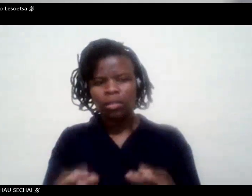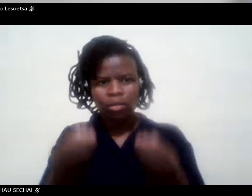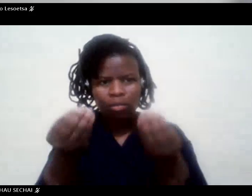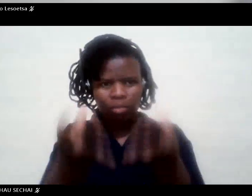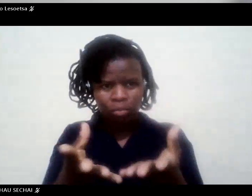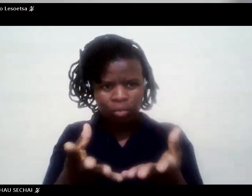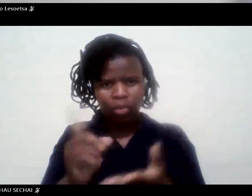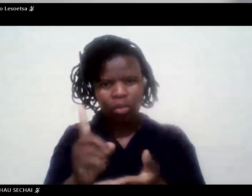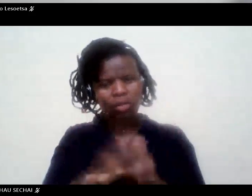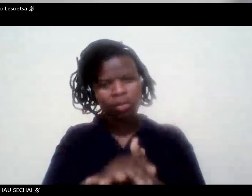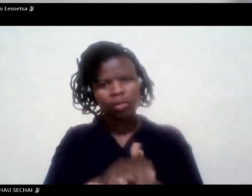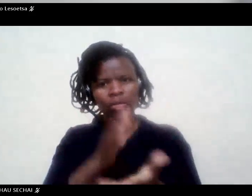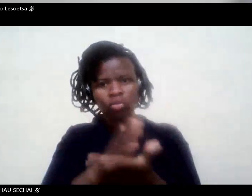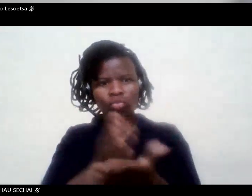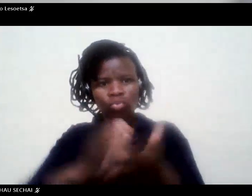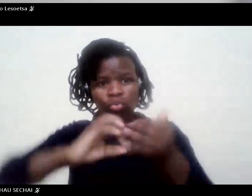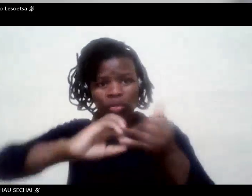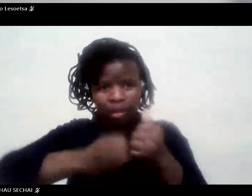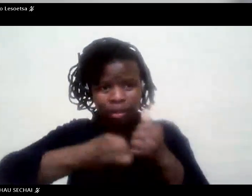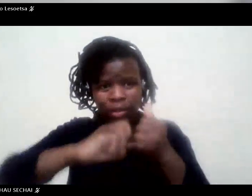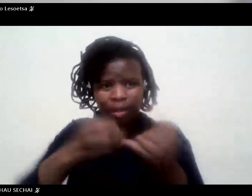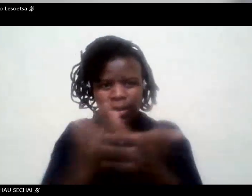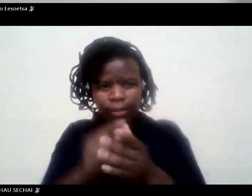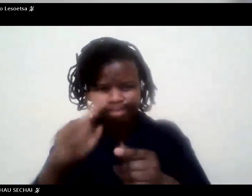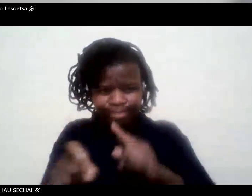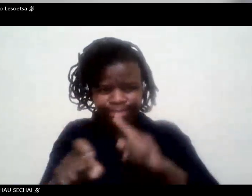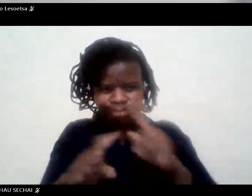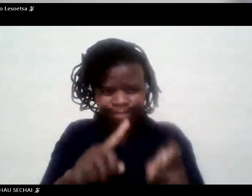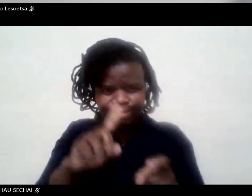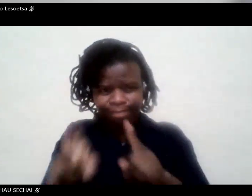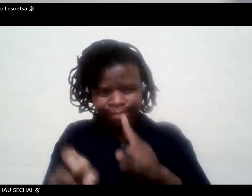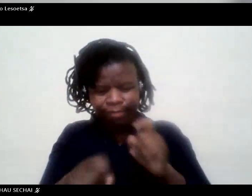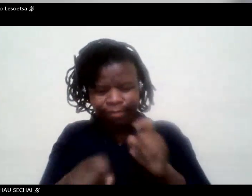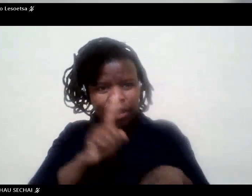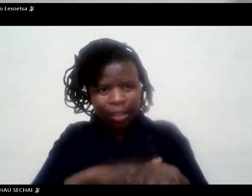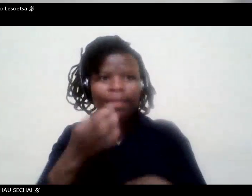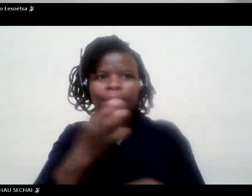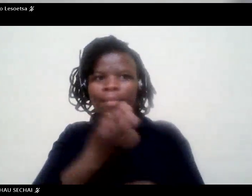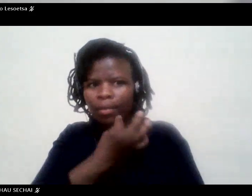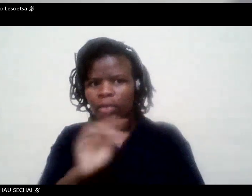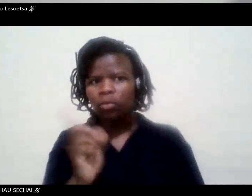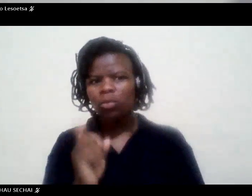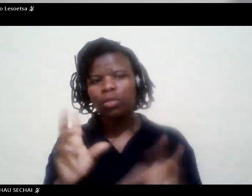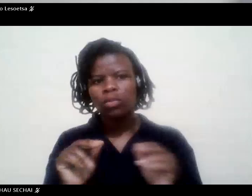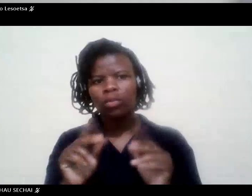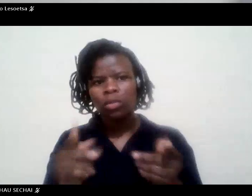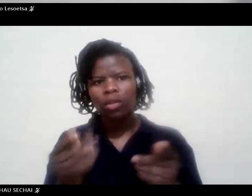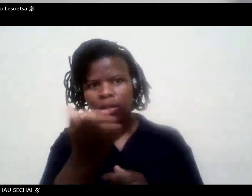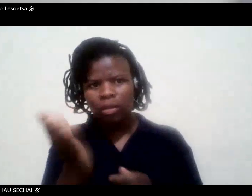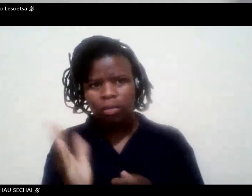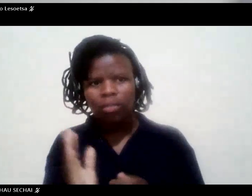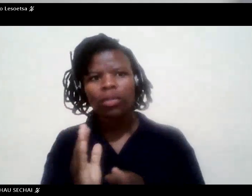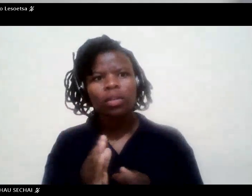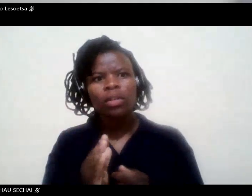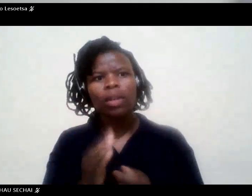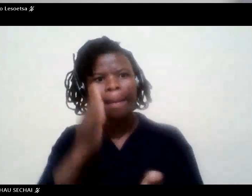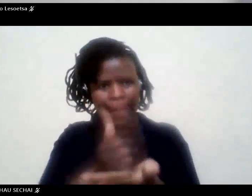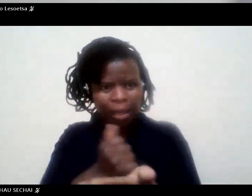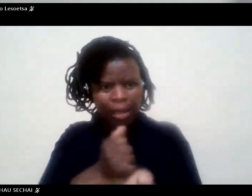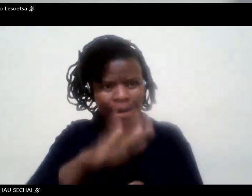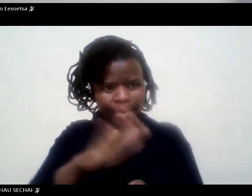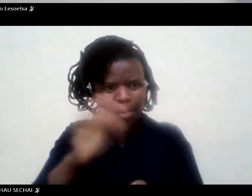ask questions when she was saying they are taking kids to school and she